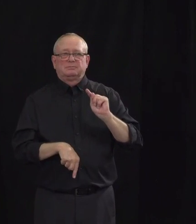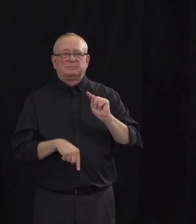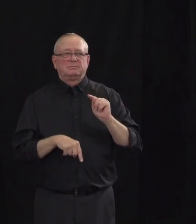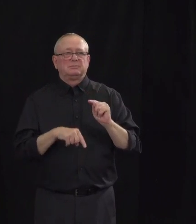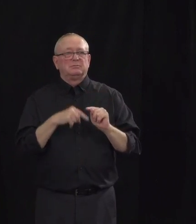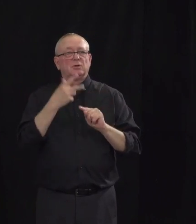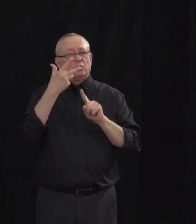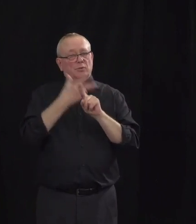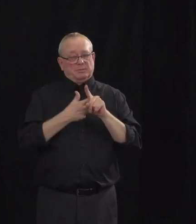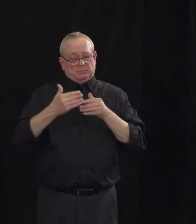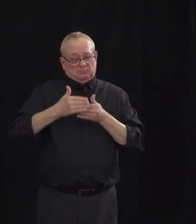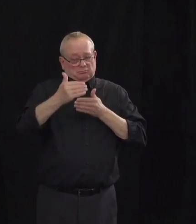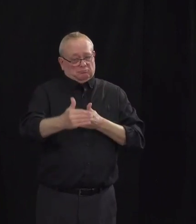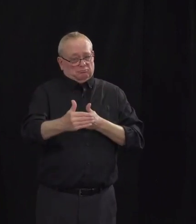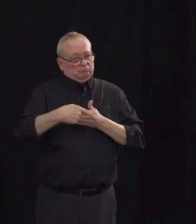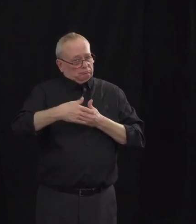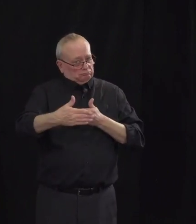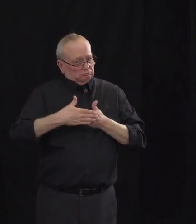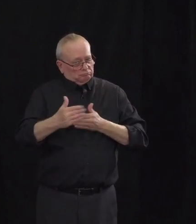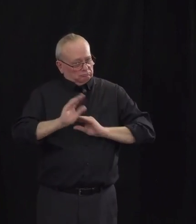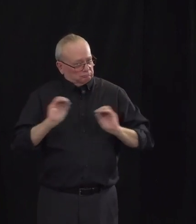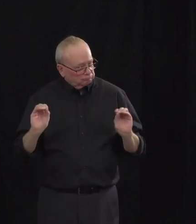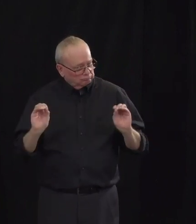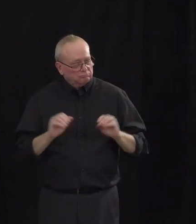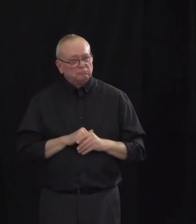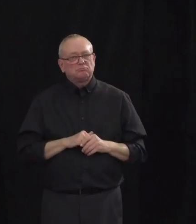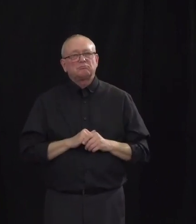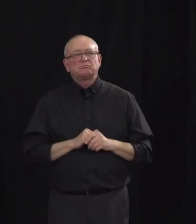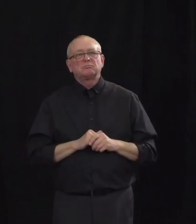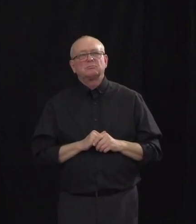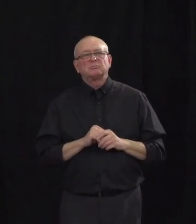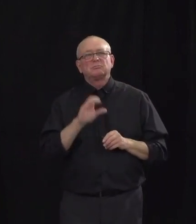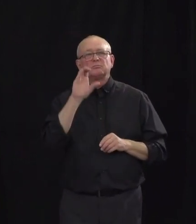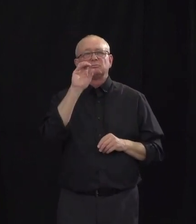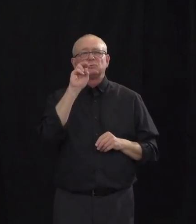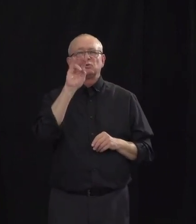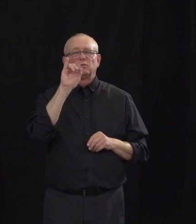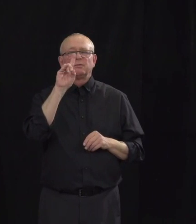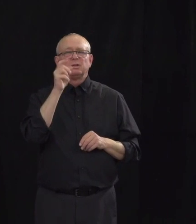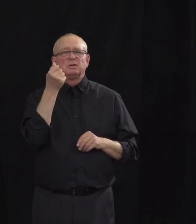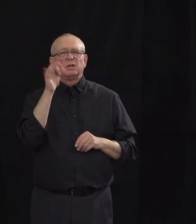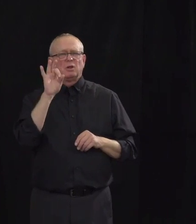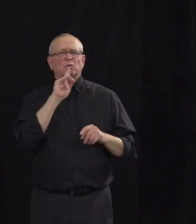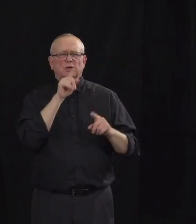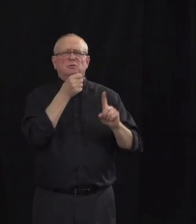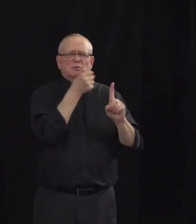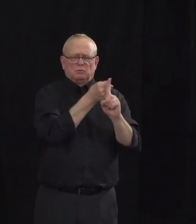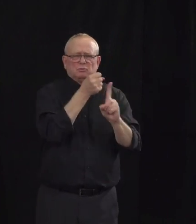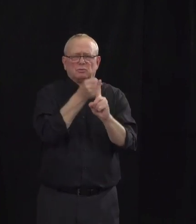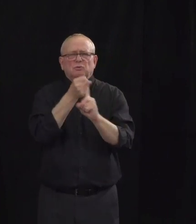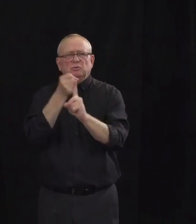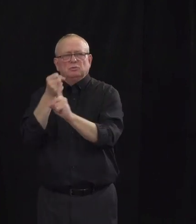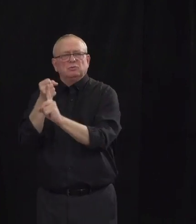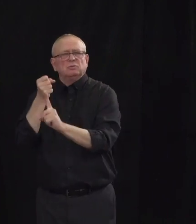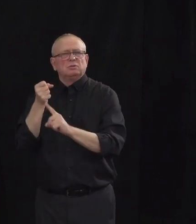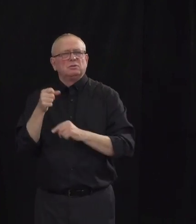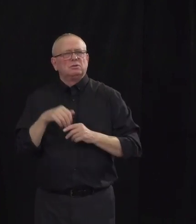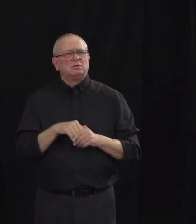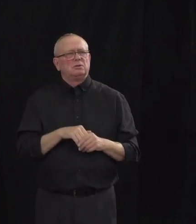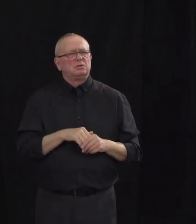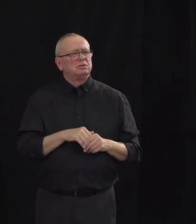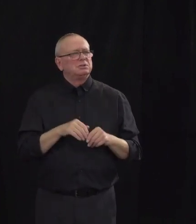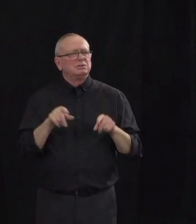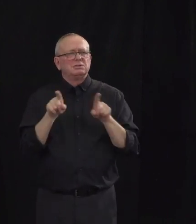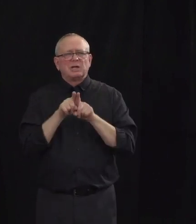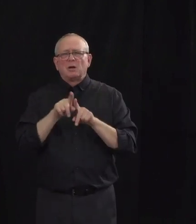Albertans, including the tenants, many tenants who are concerned about making their rental payments at the end of the month. And